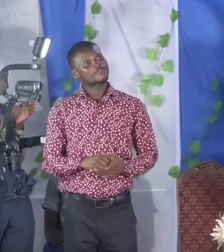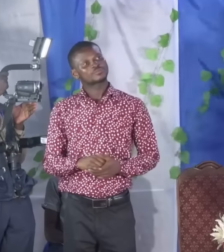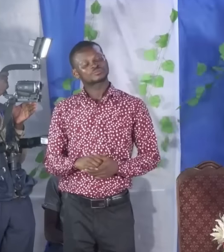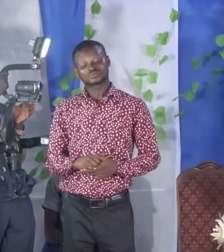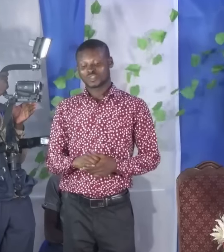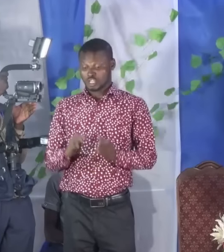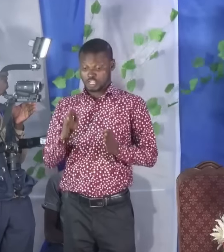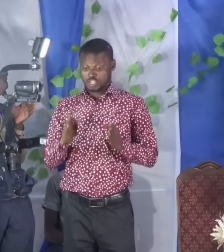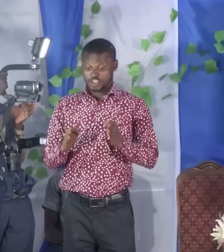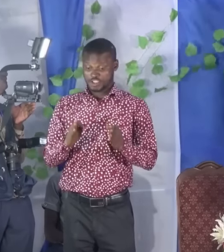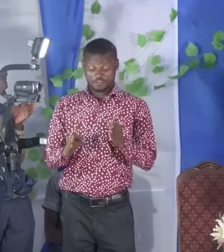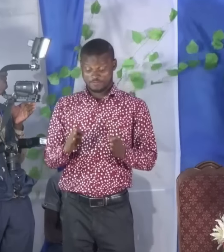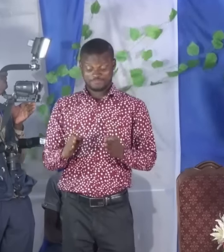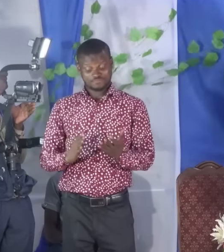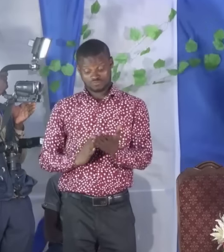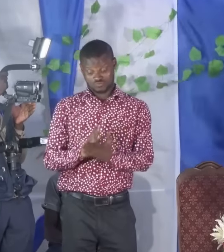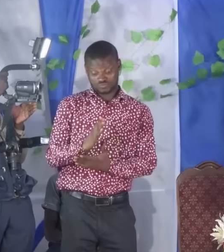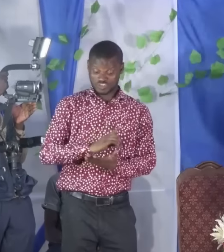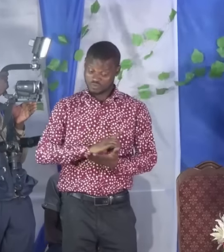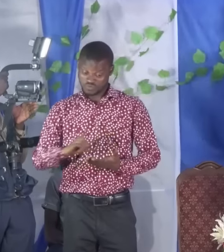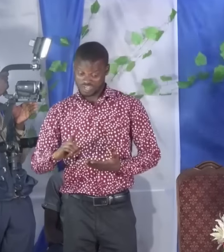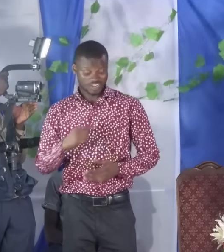watu menya shekura.